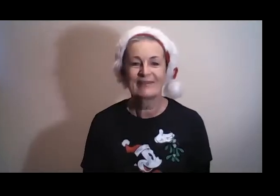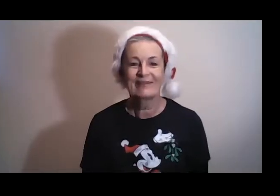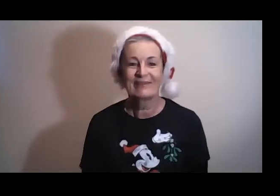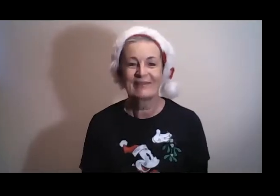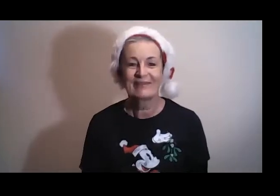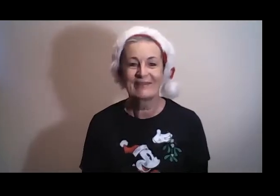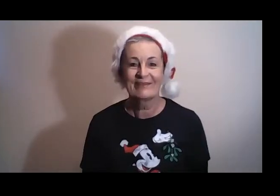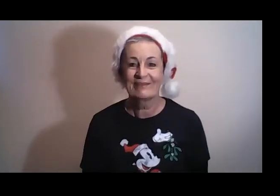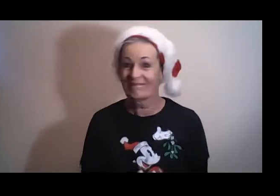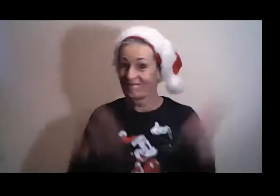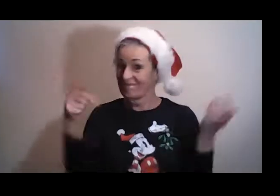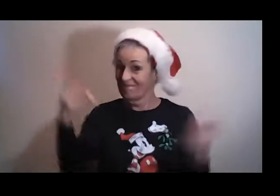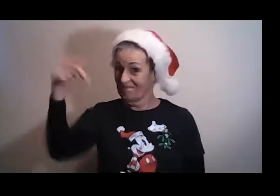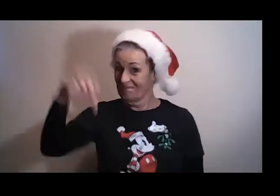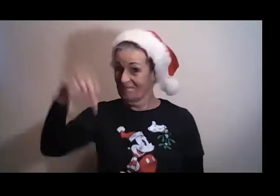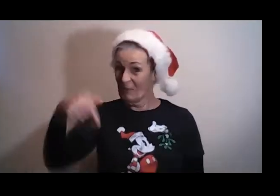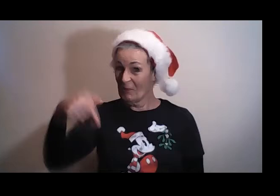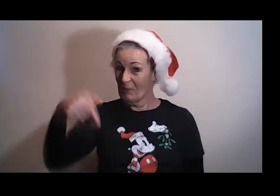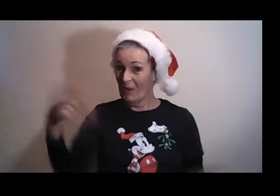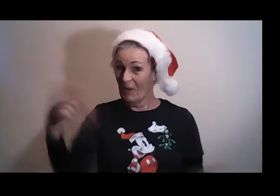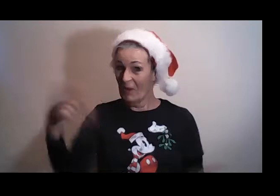So here we are. Hello, everybody.